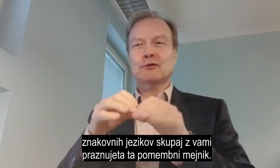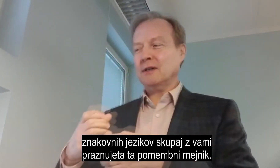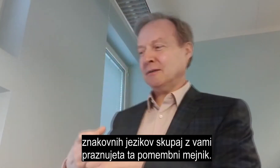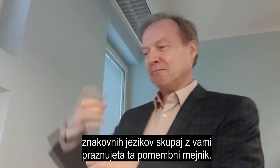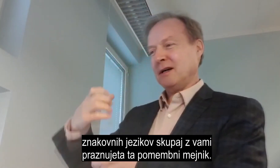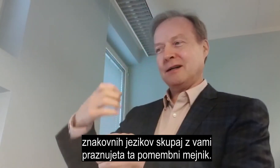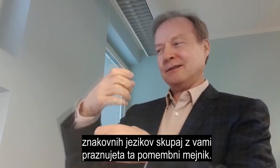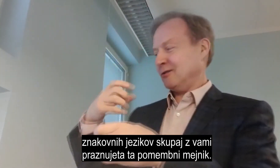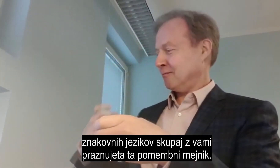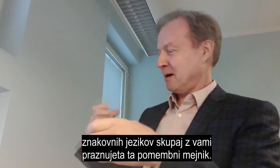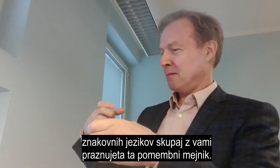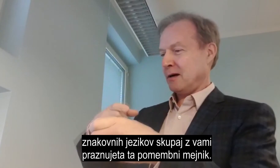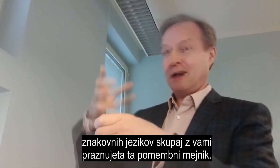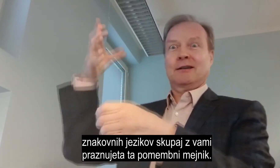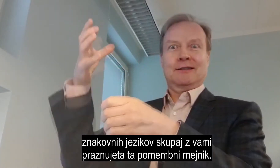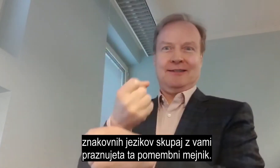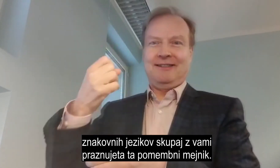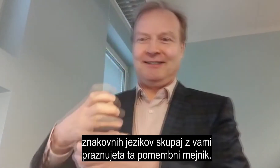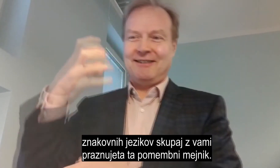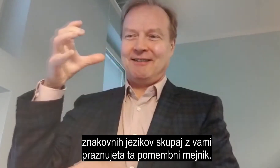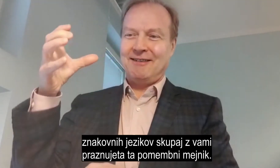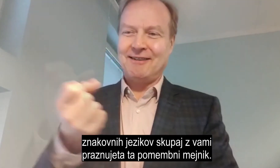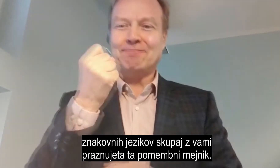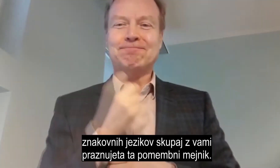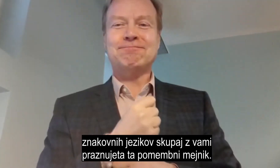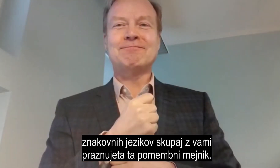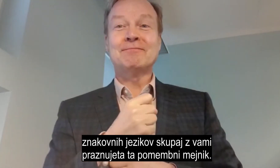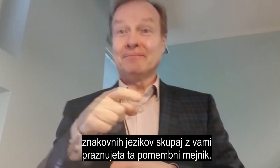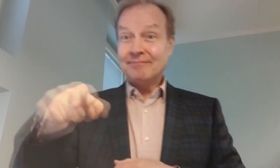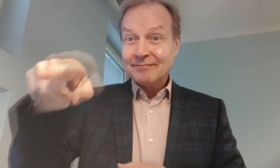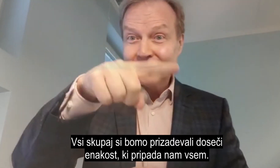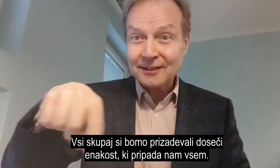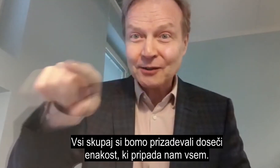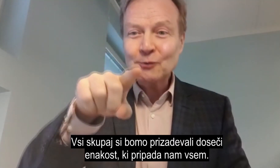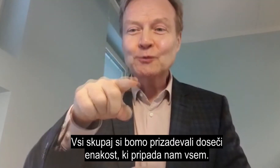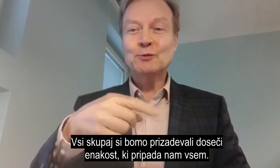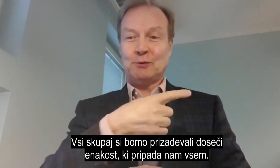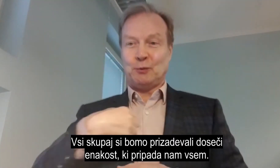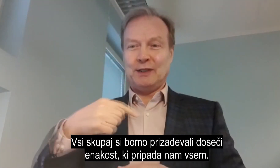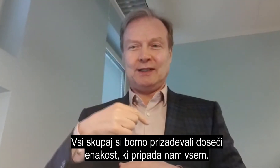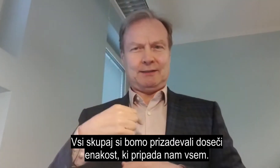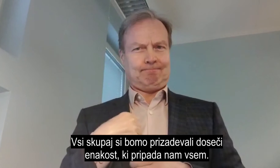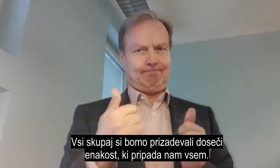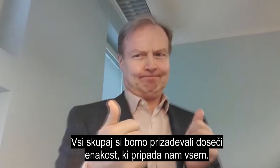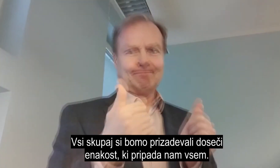important mind on Papa up you me